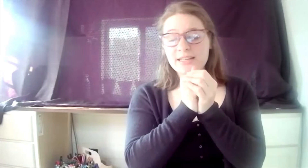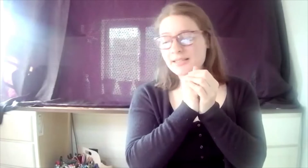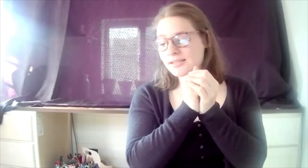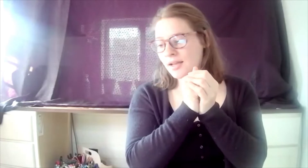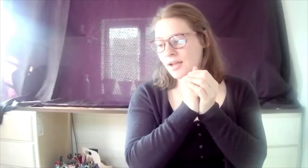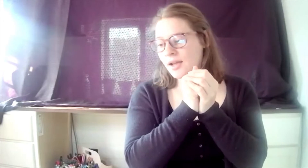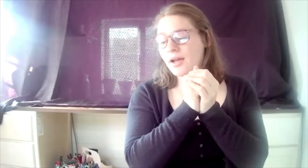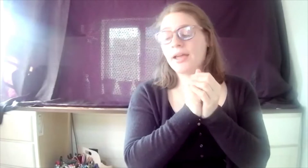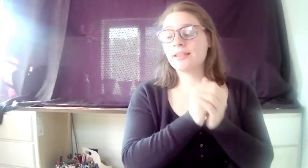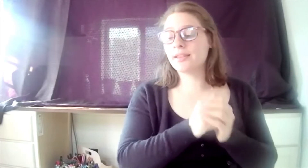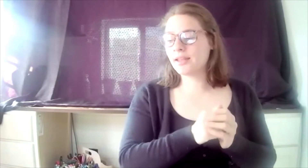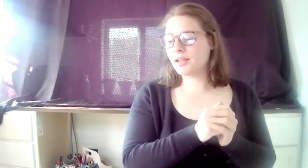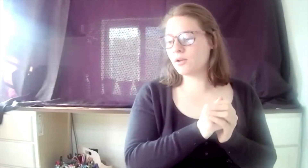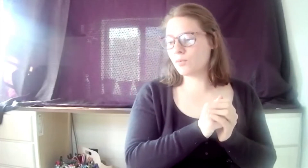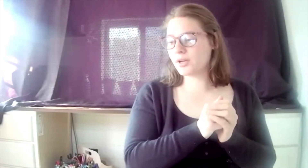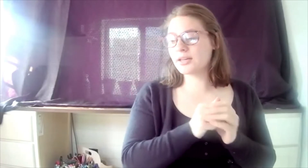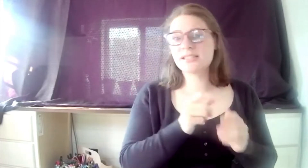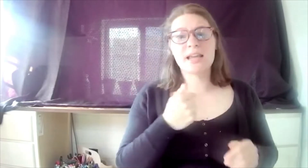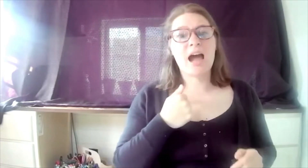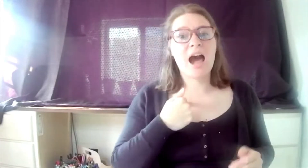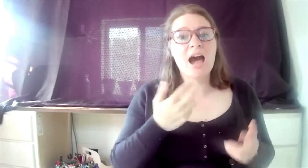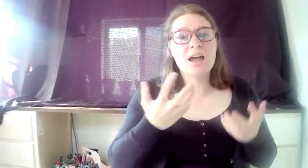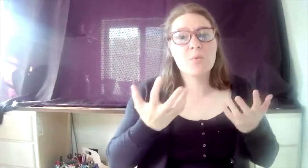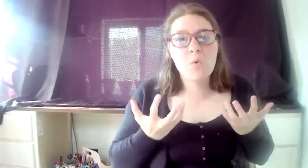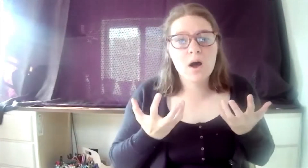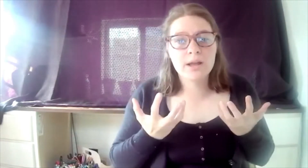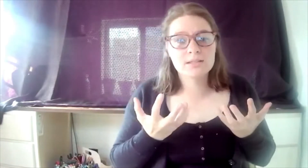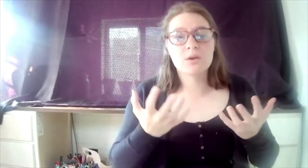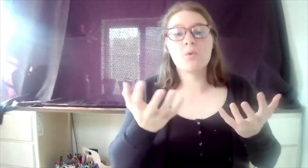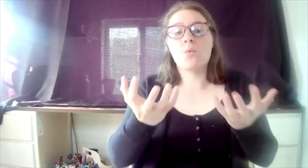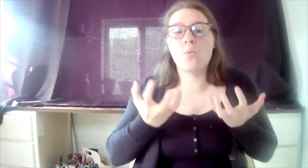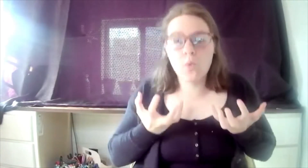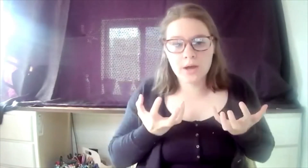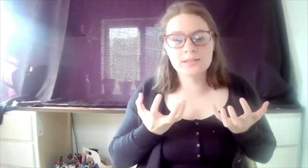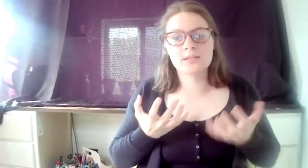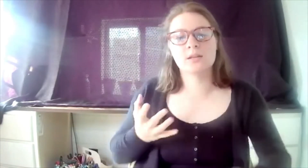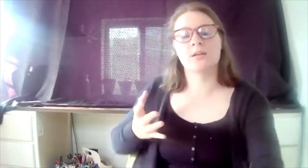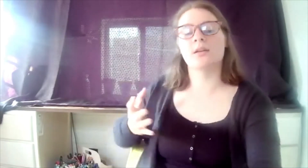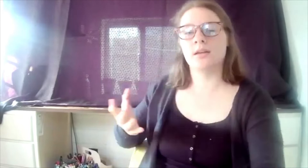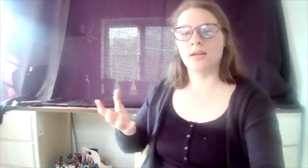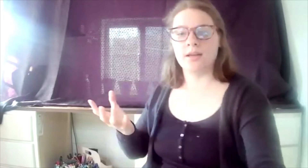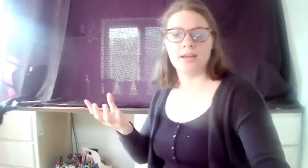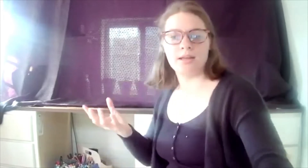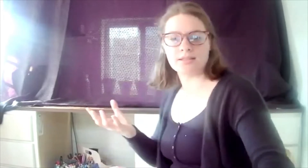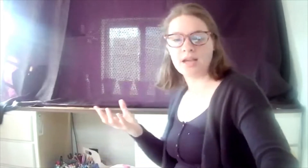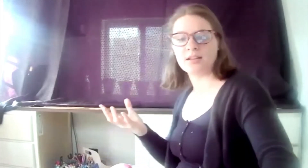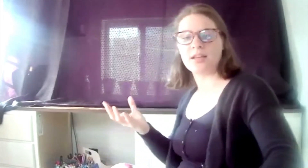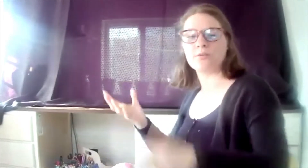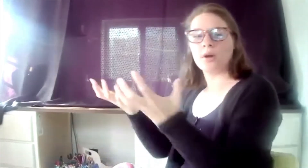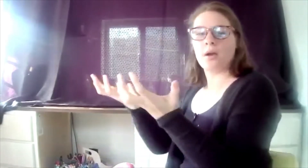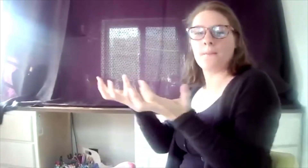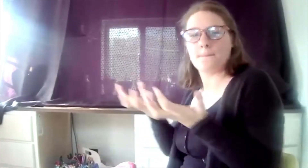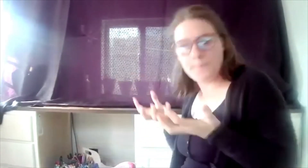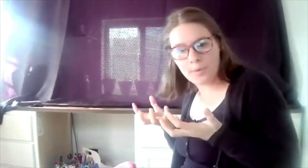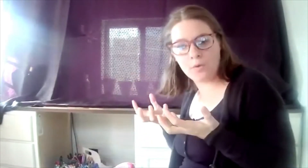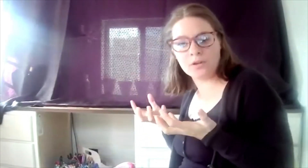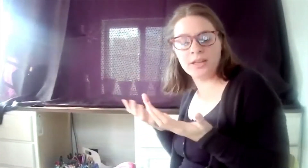please. And then we're going to say, I want. It's kind of like we're pulling,